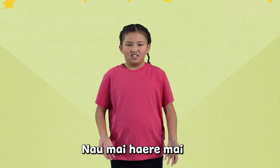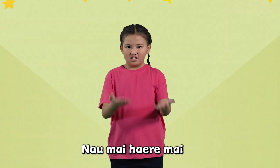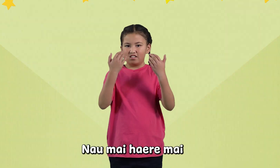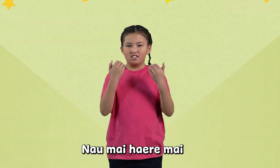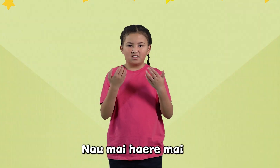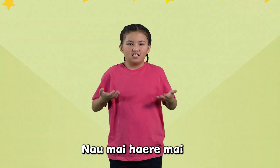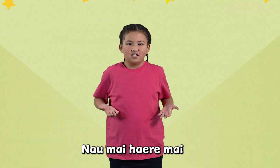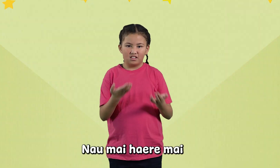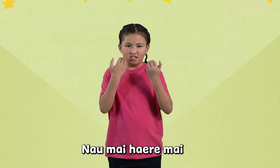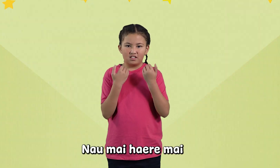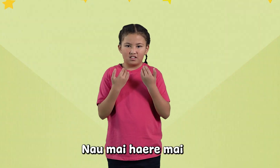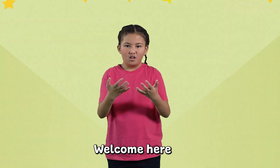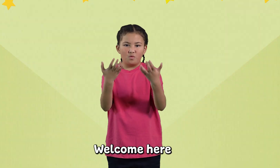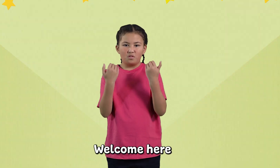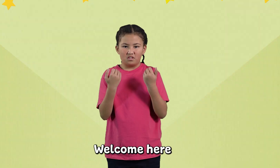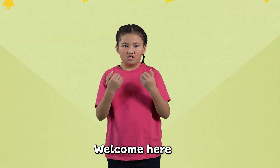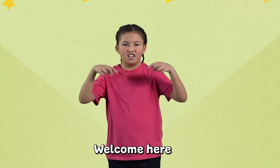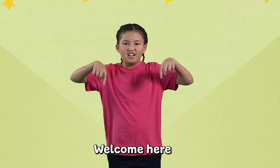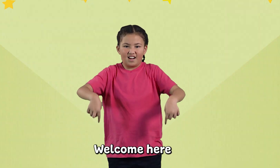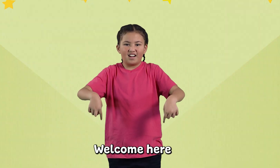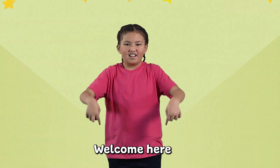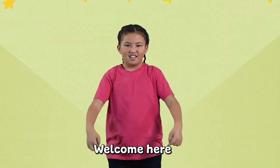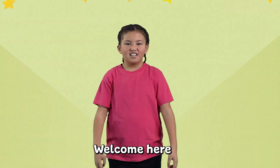No, my, hi-re-mai! Welcome here!